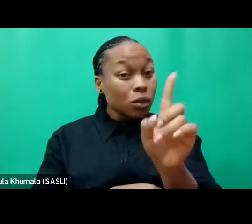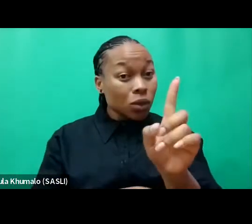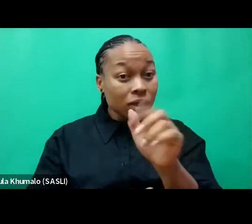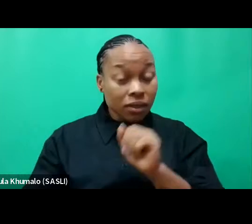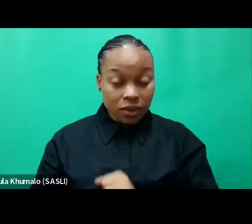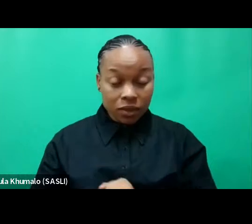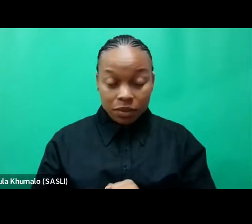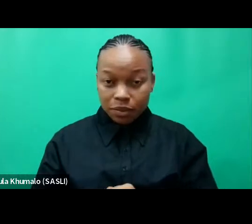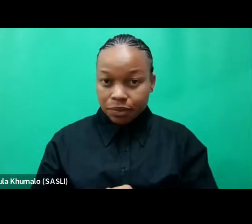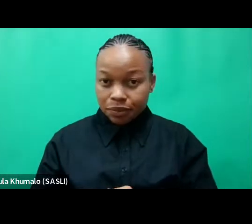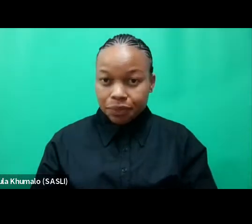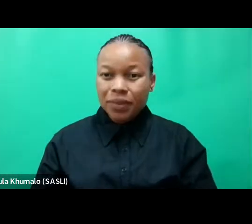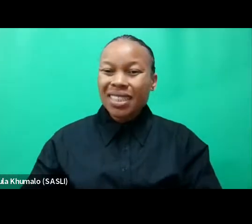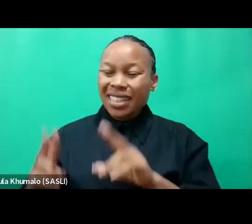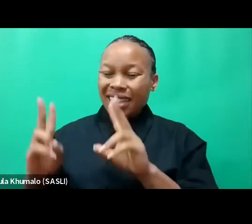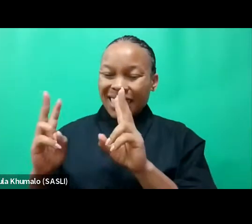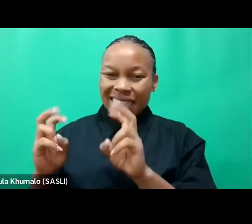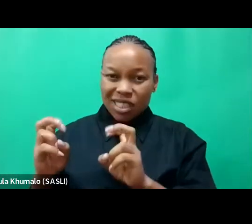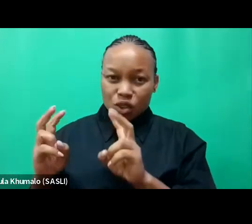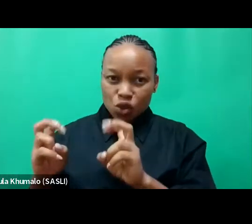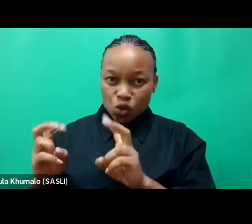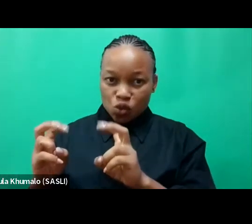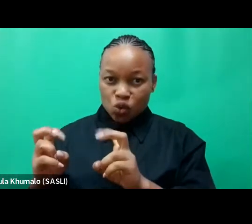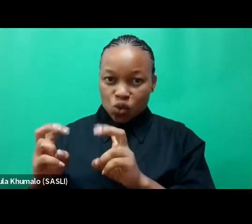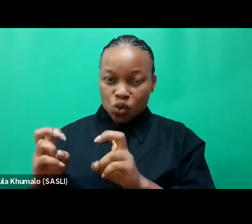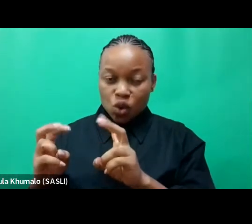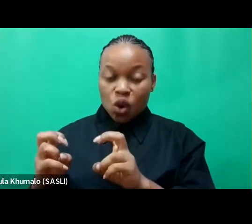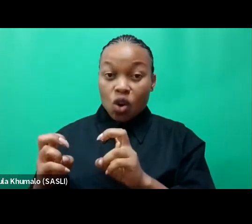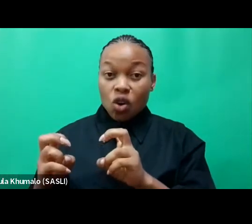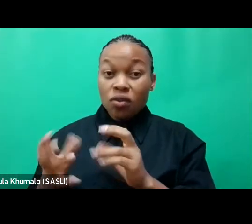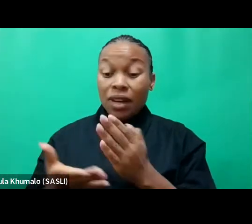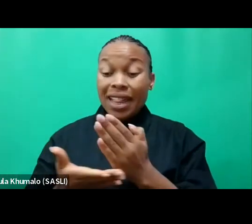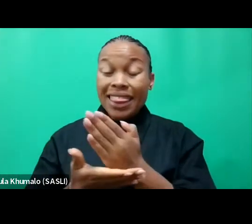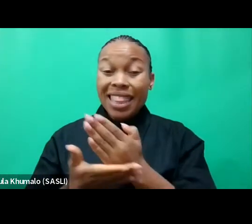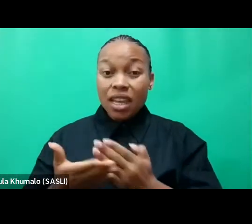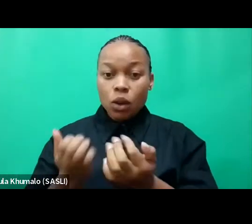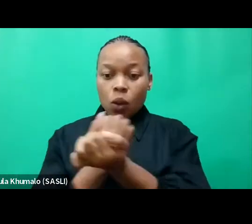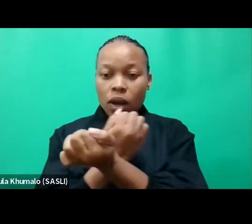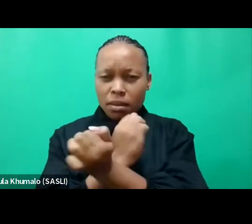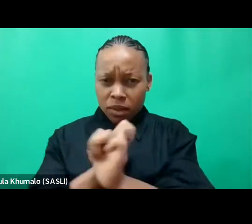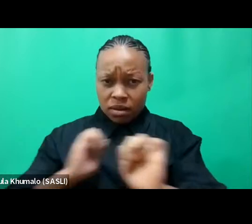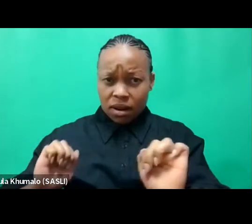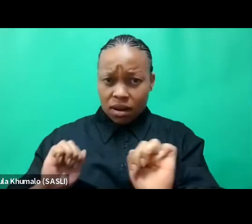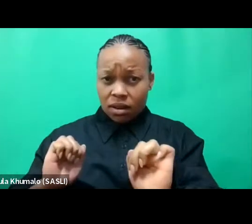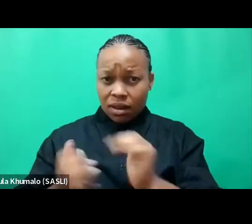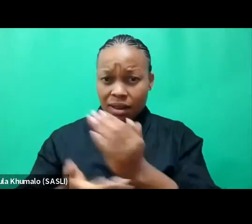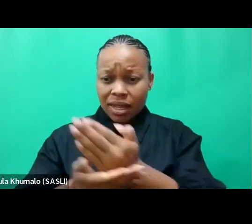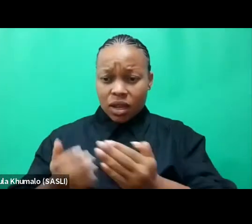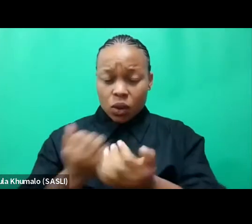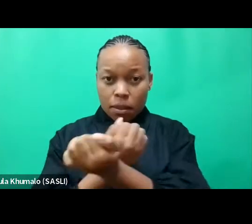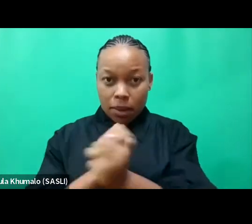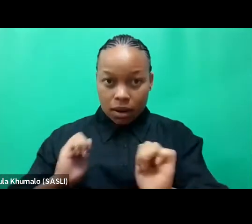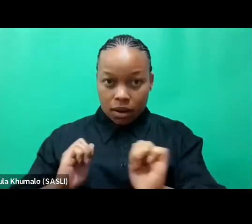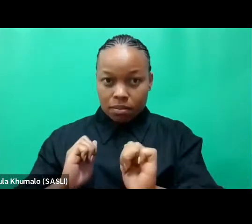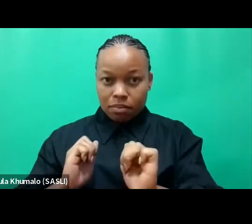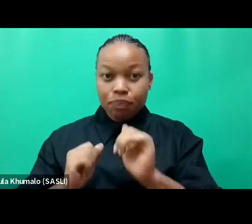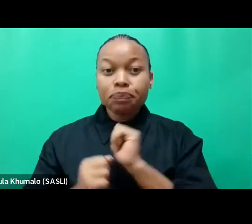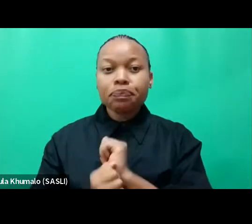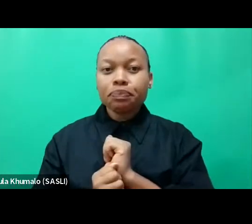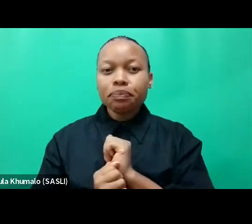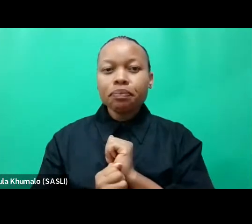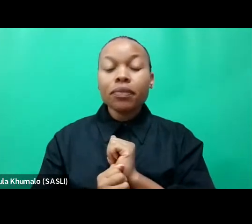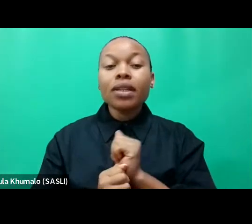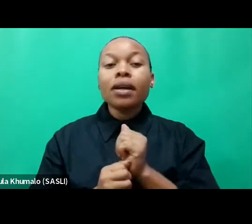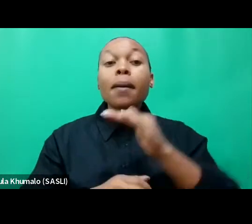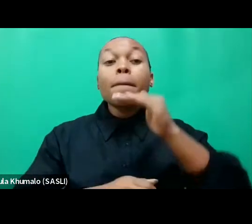is the issue of neoliberalism. And so, neoliberalism is defined in many